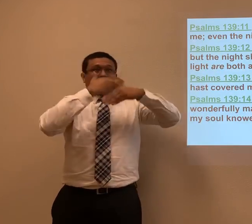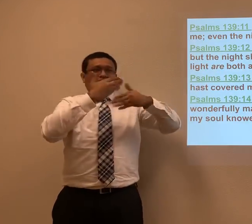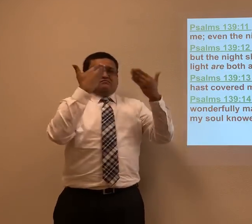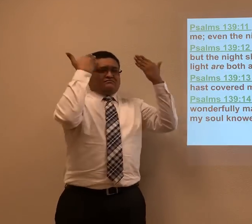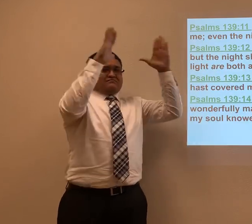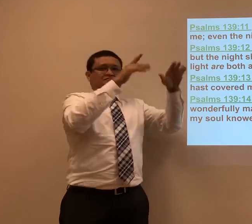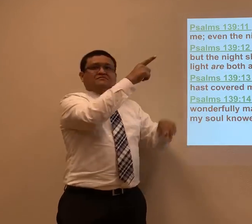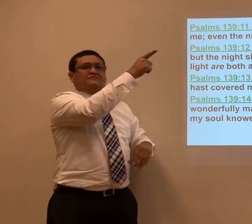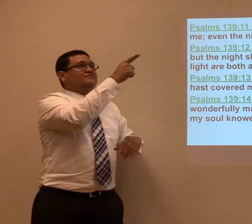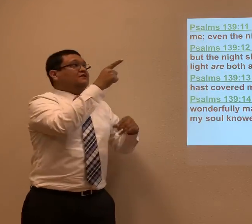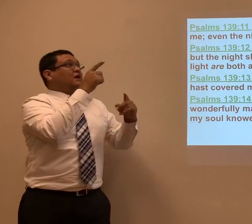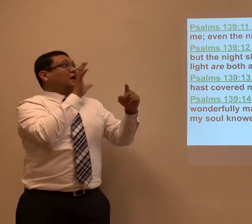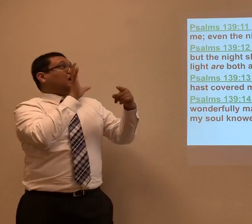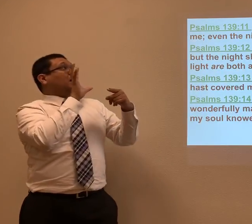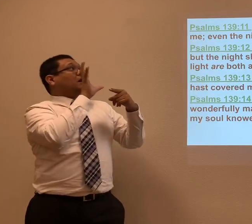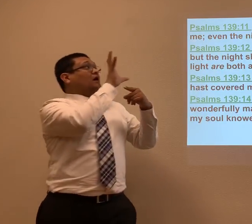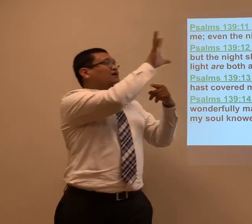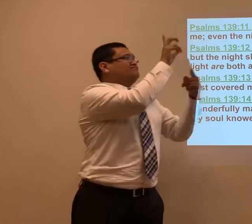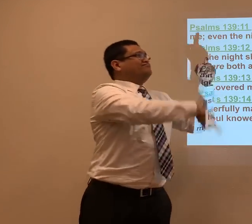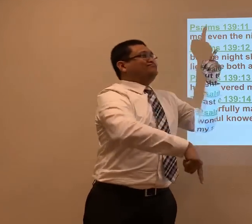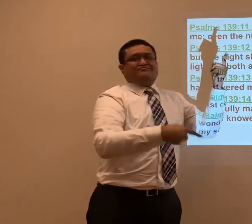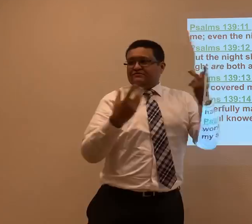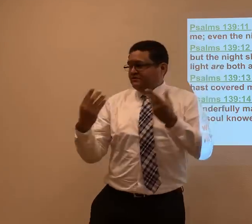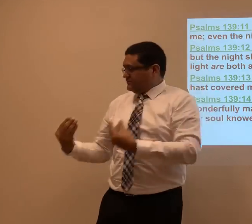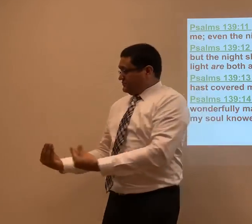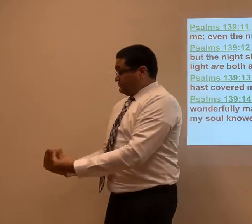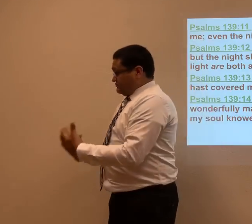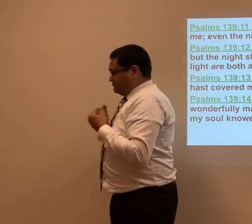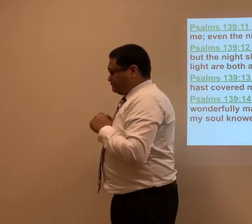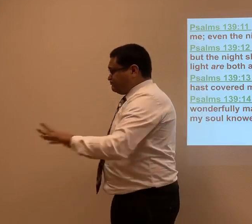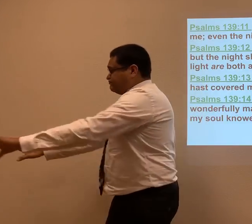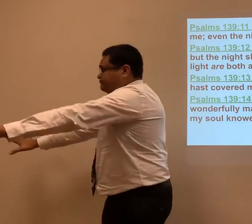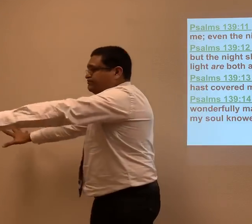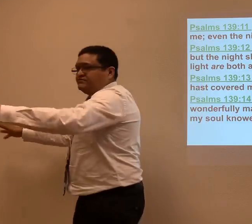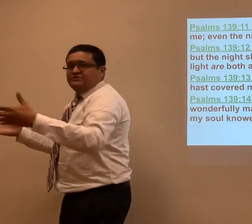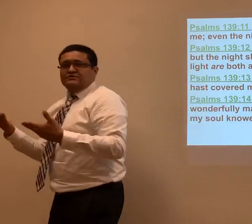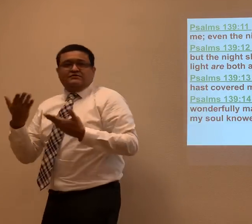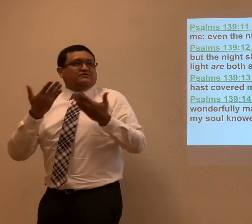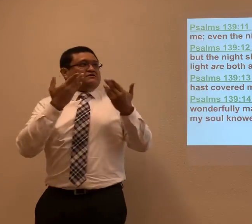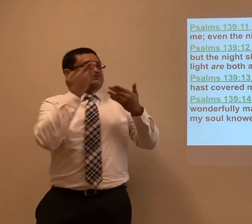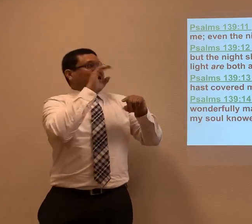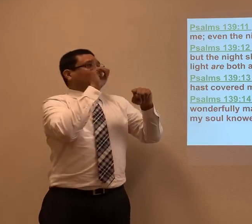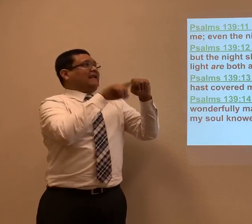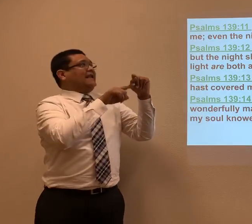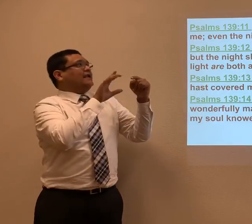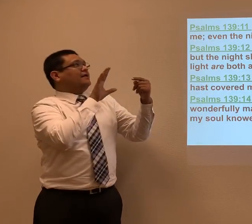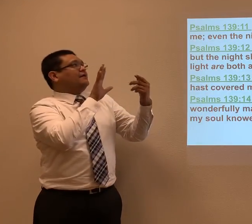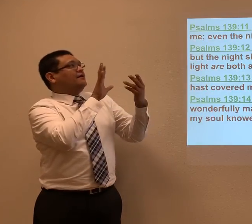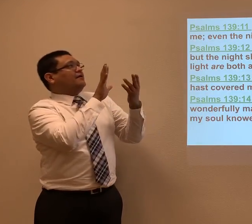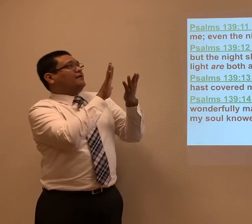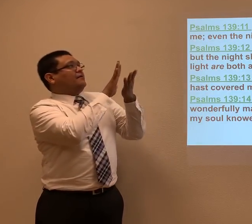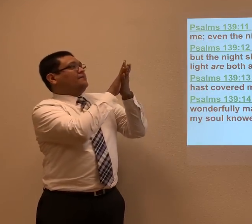So the darkness, you can't grab a hold of the darkness, but you can't move in the darkness, but in the light you can move